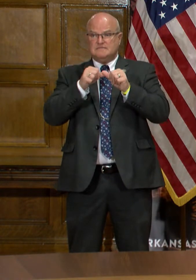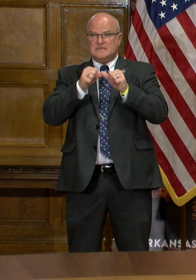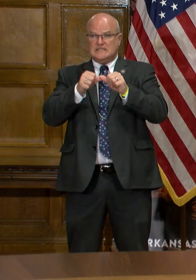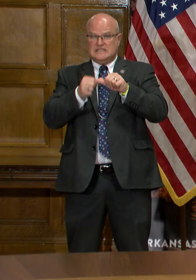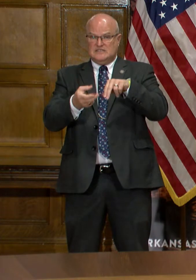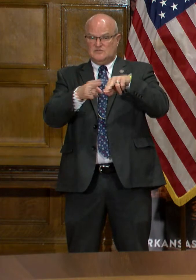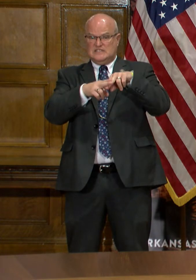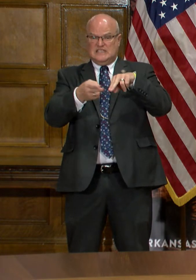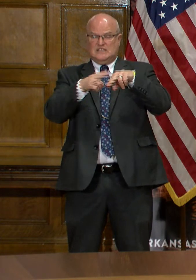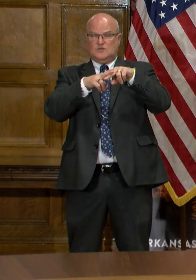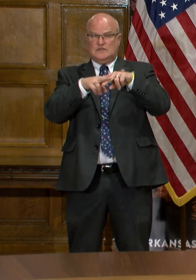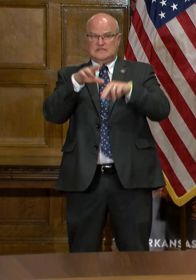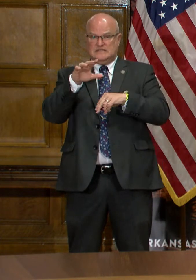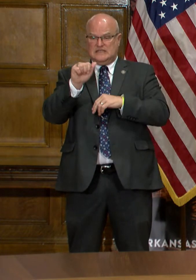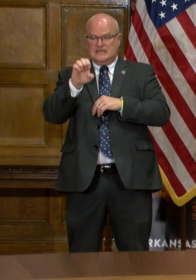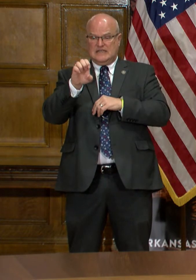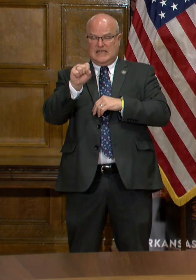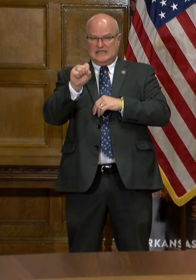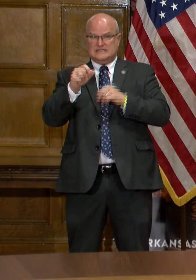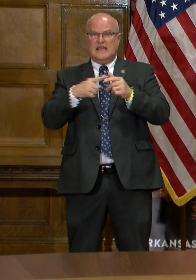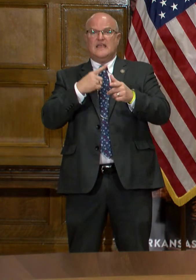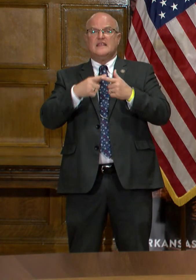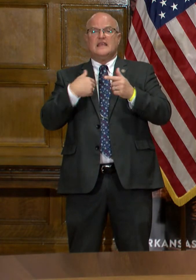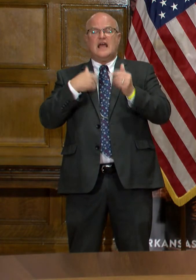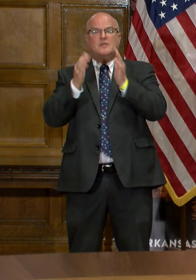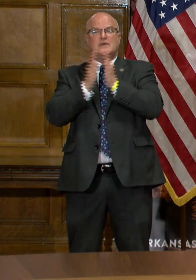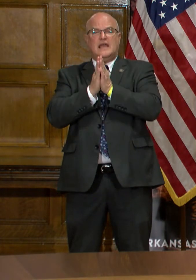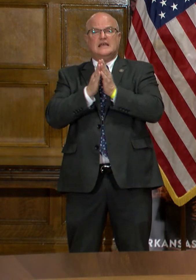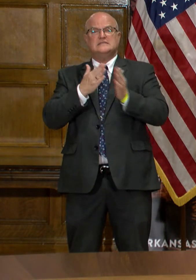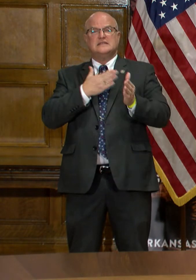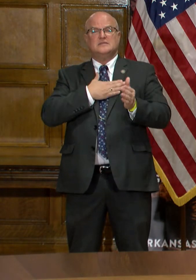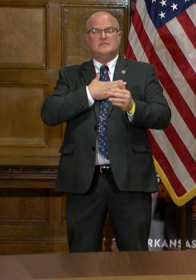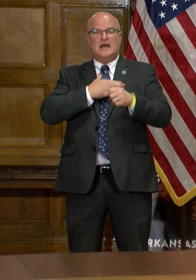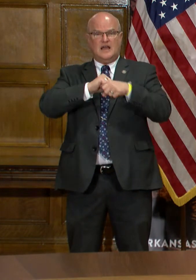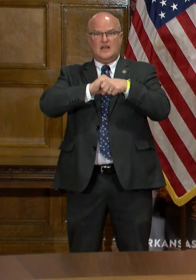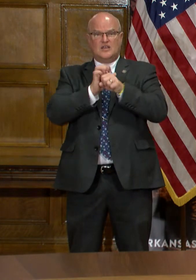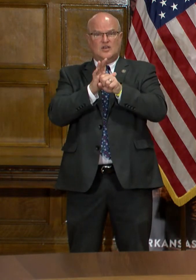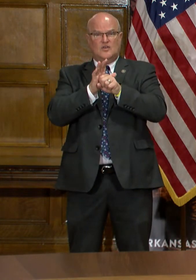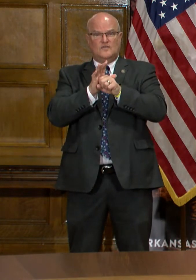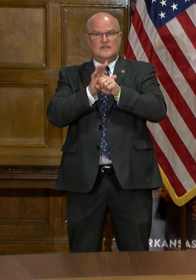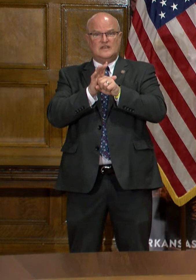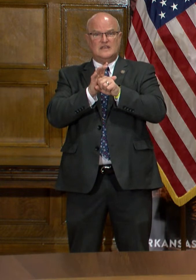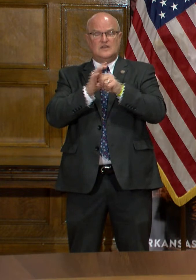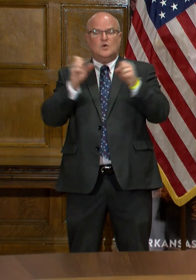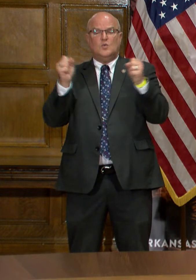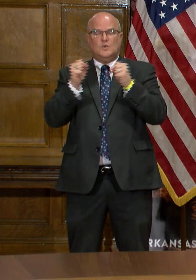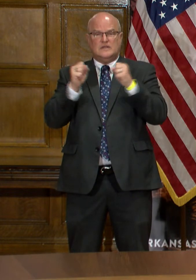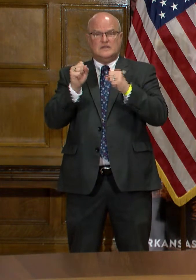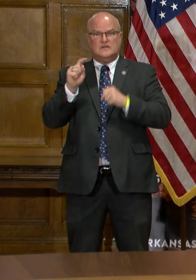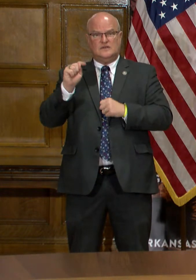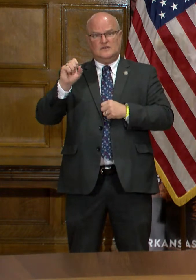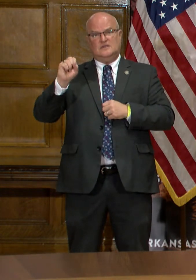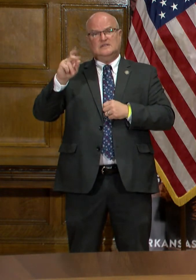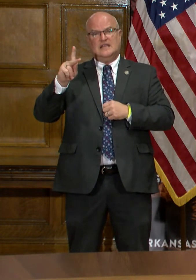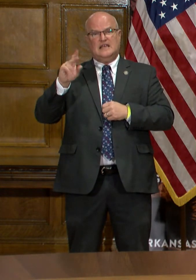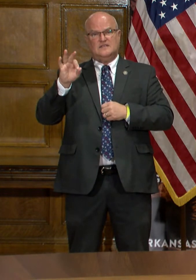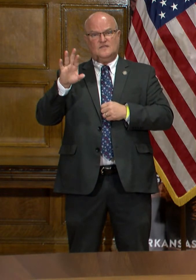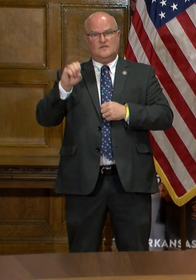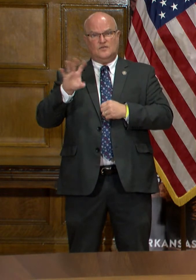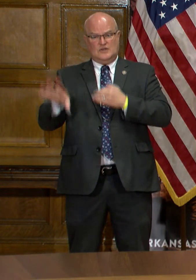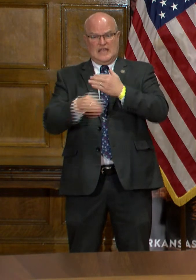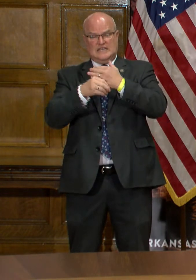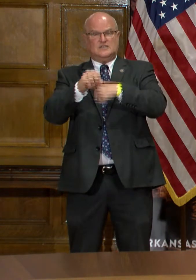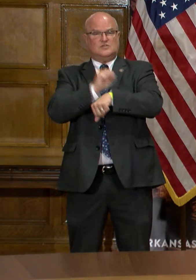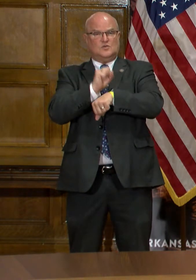continued increase in cases, then I'll be asking my COVID winter task force to do additional